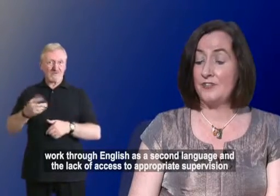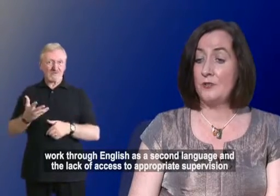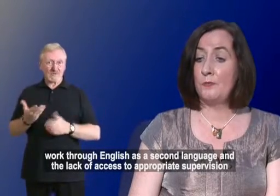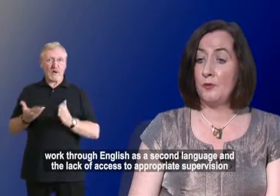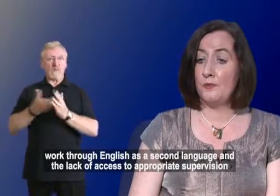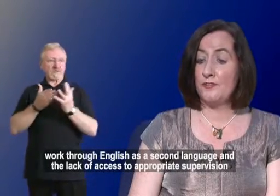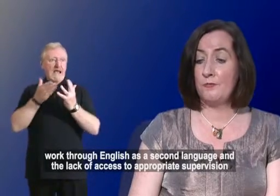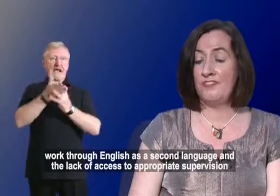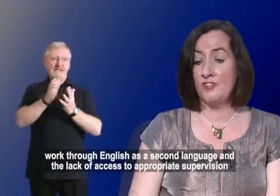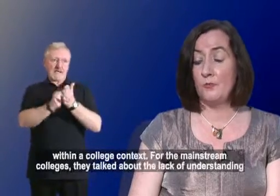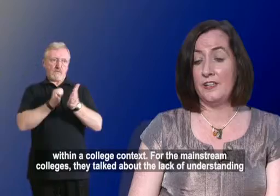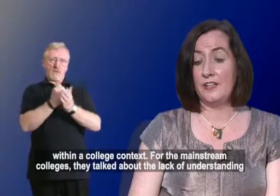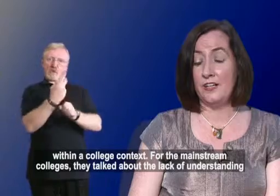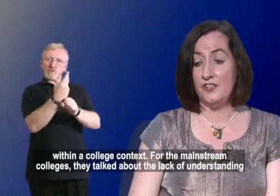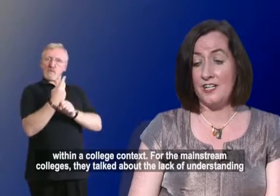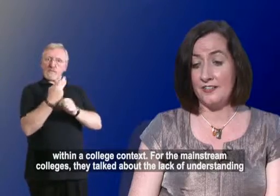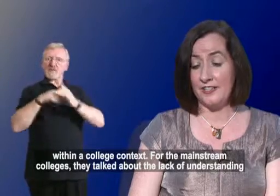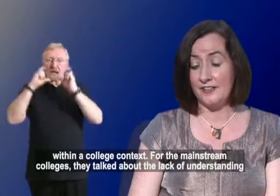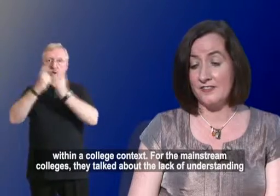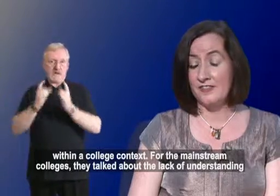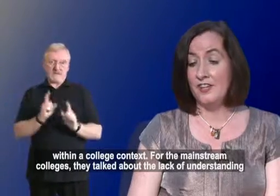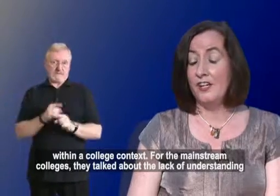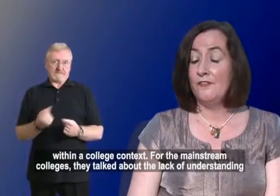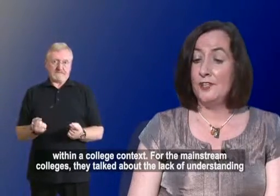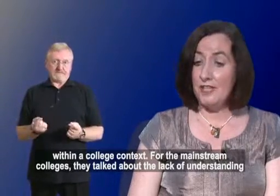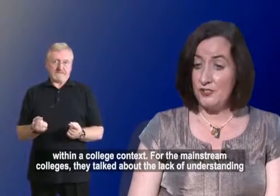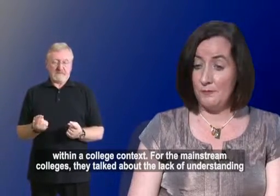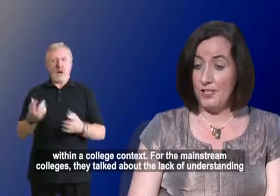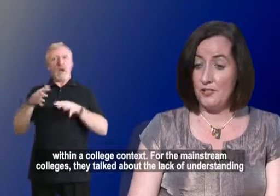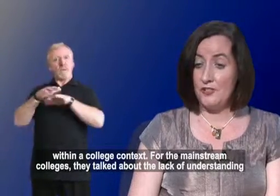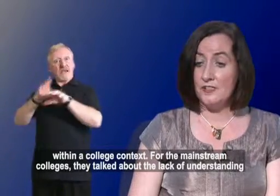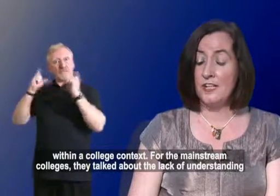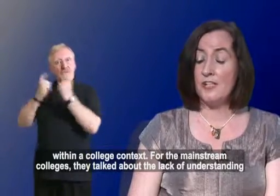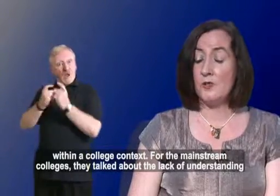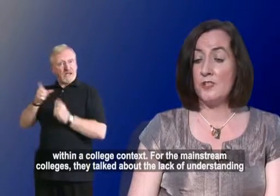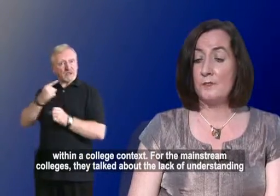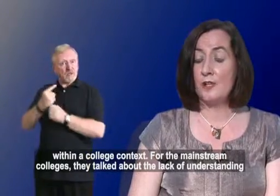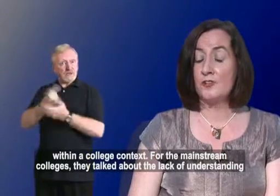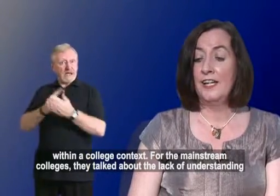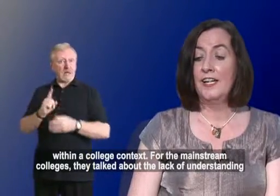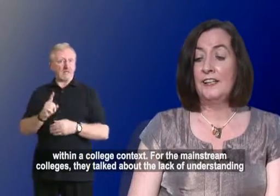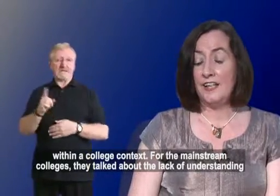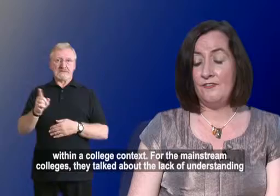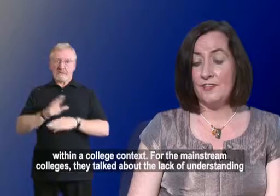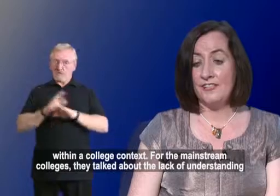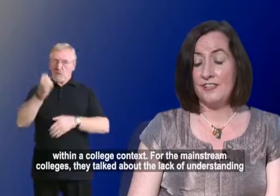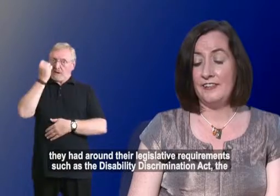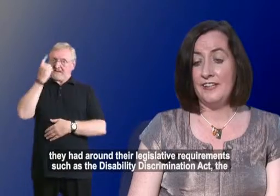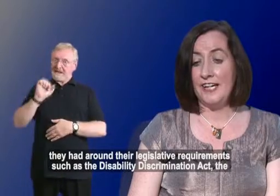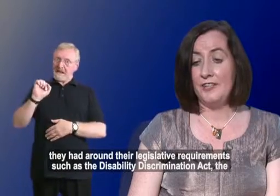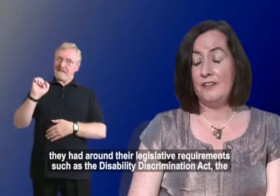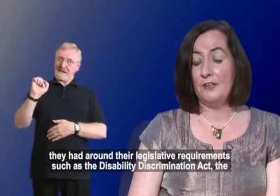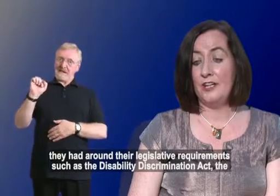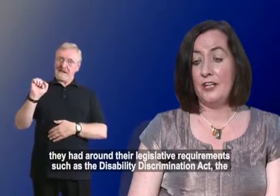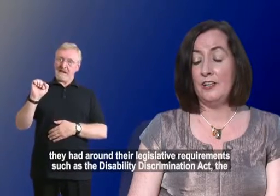of access to appropriate supervision within a college context. For the mainstream colleges, they talked about the lack of understanding